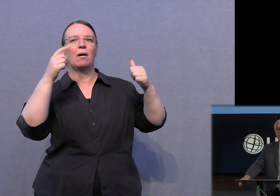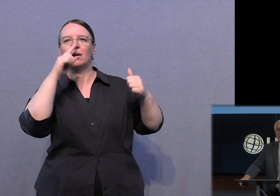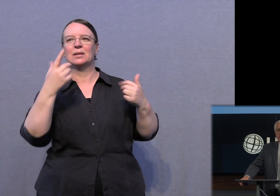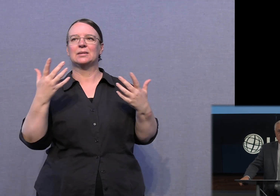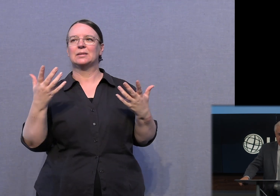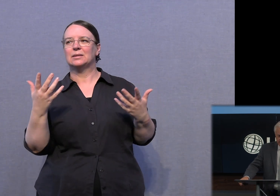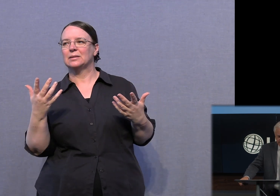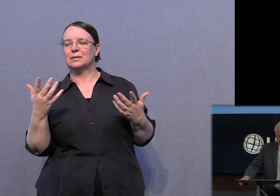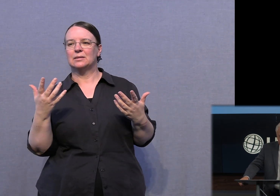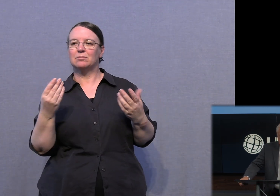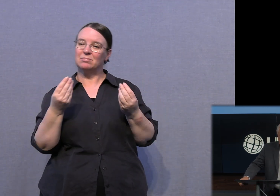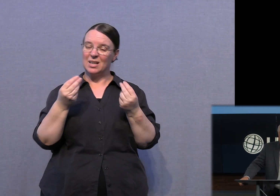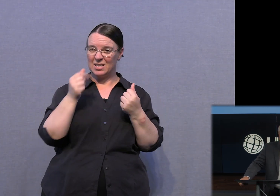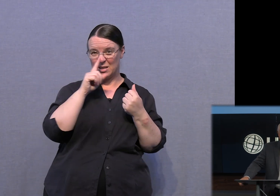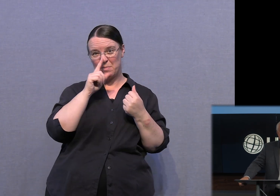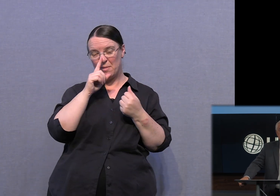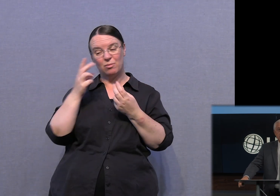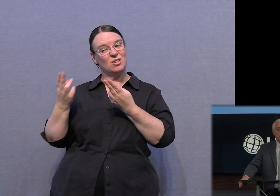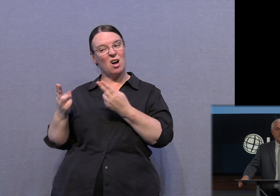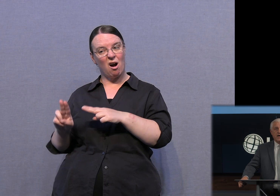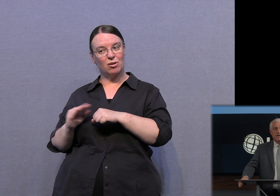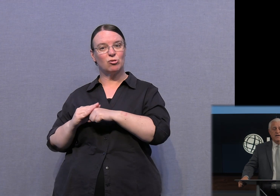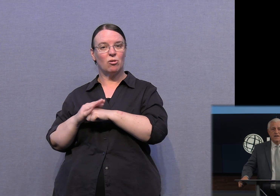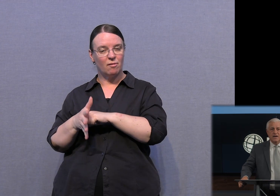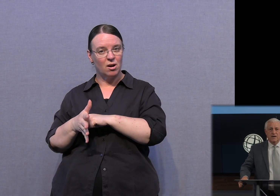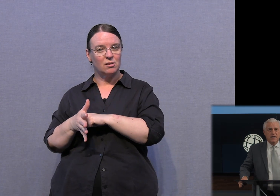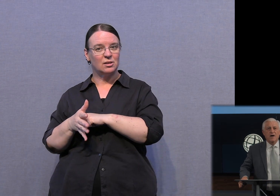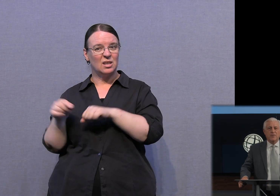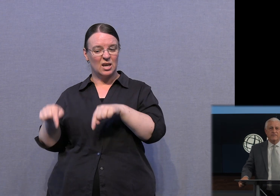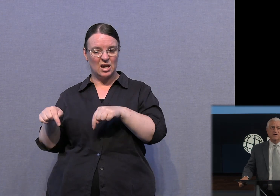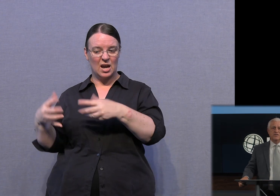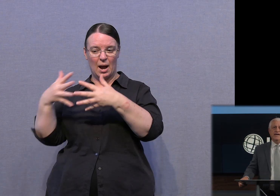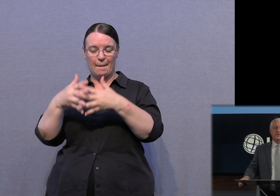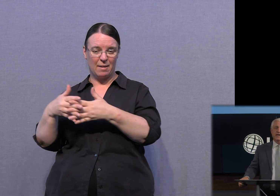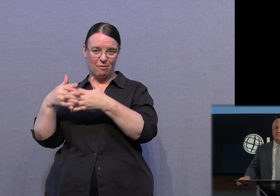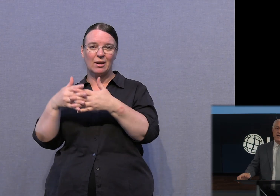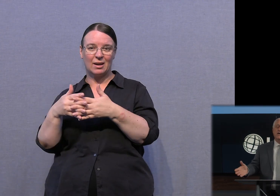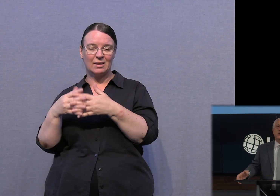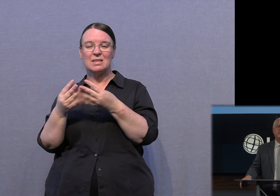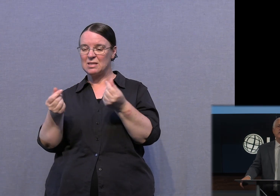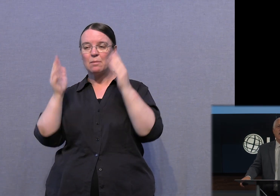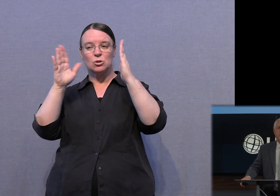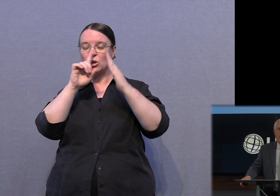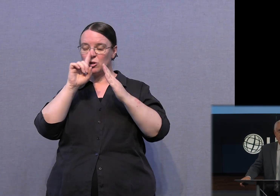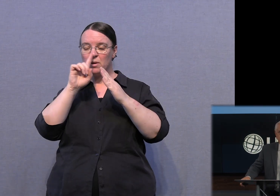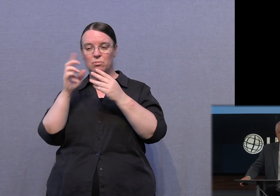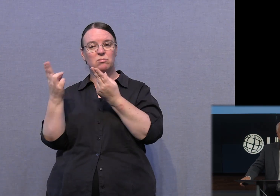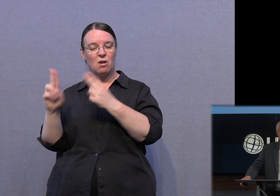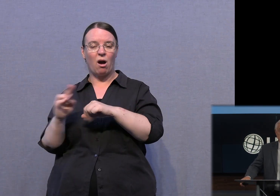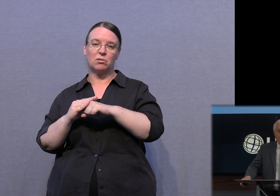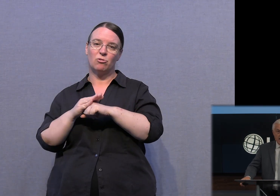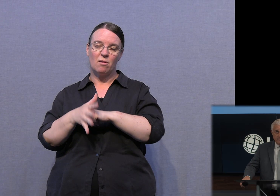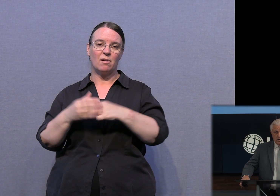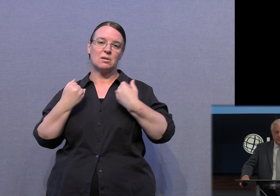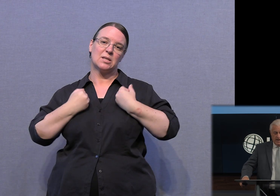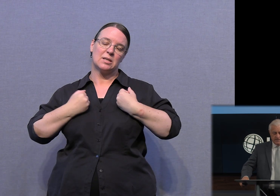some to pass away. And here in the United States, we've had a number of our saints and an increasing number of our ministers who